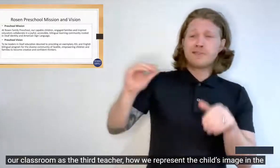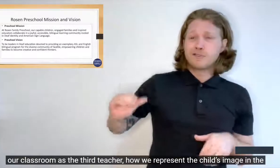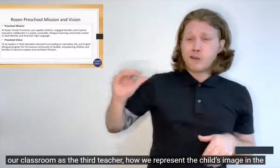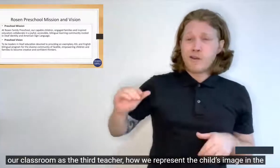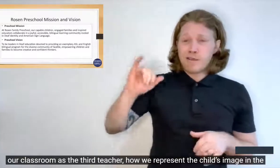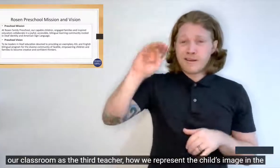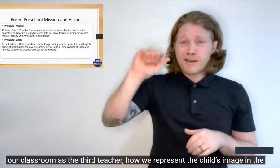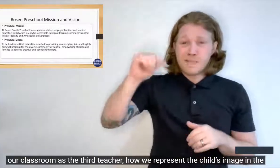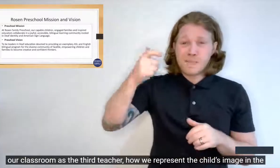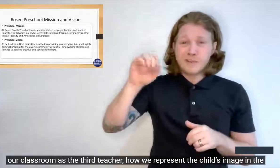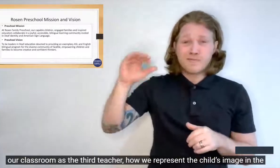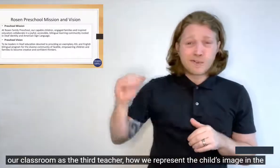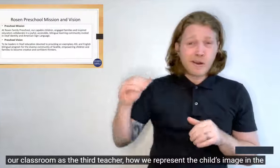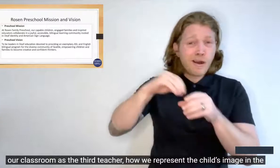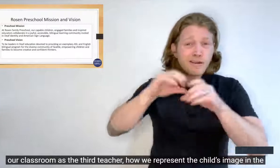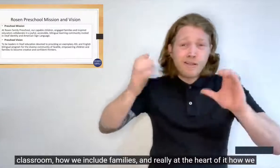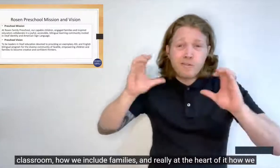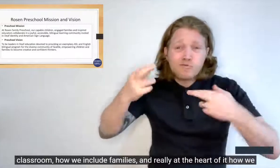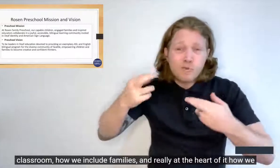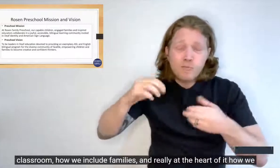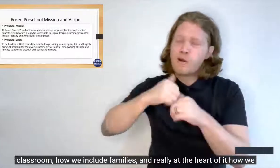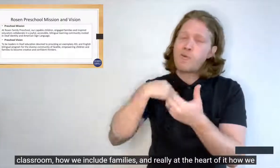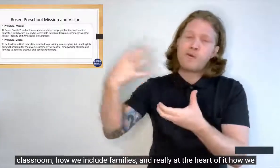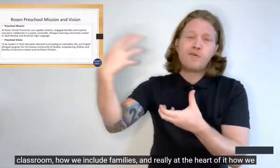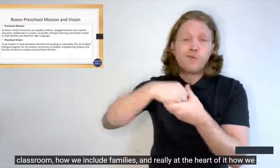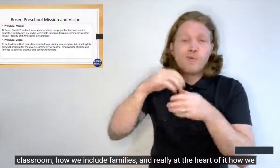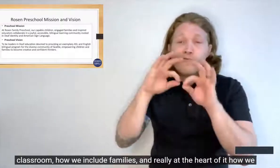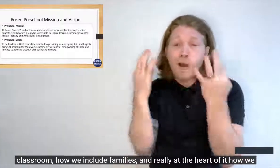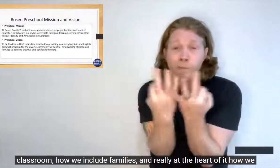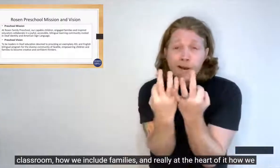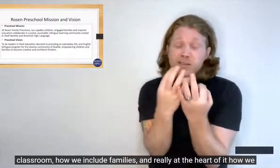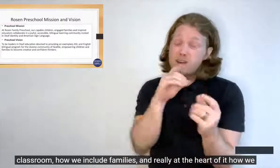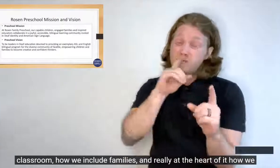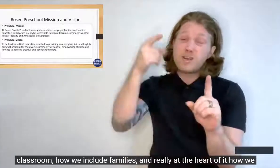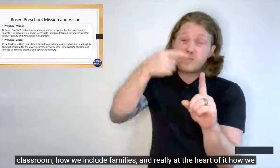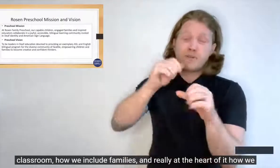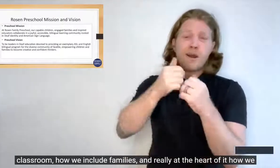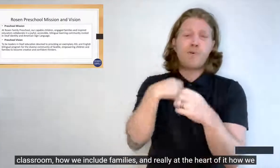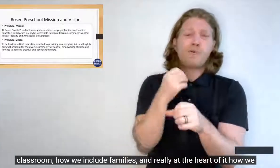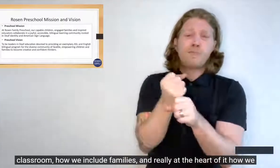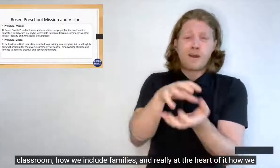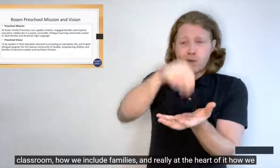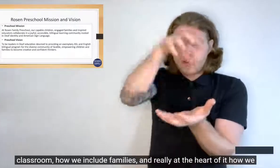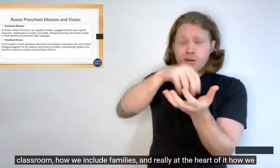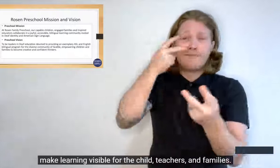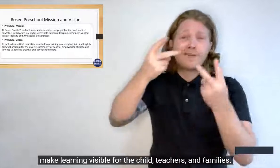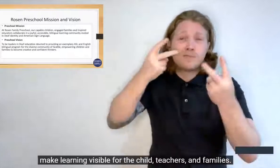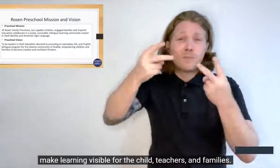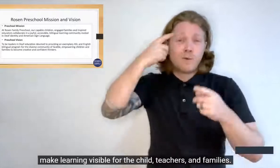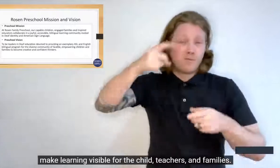teacher, how we represent the child's image in the classroom, and how we include families. It's really at the heart of how we